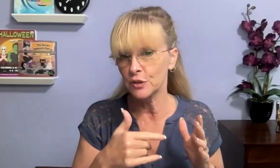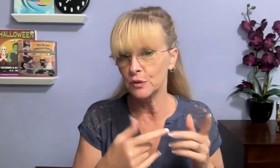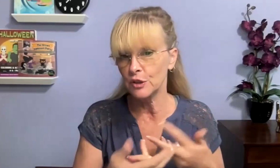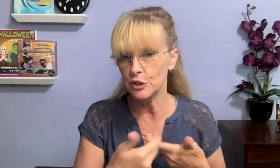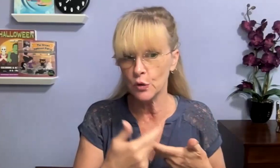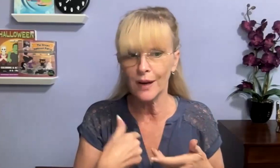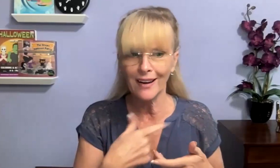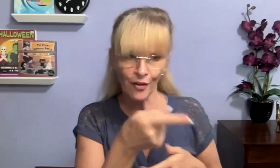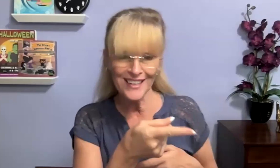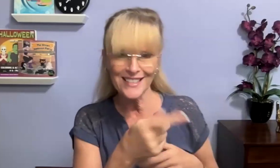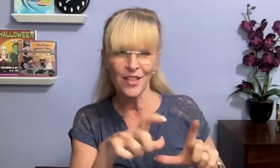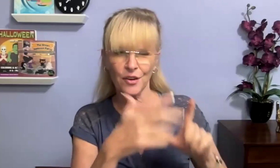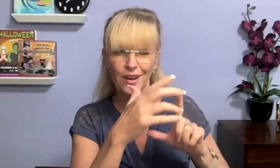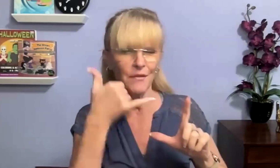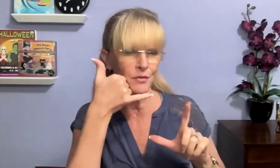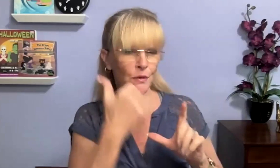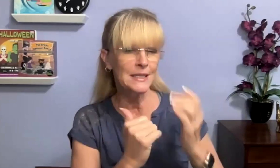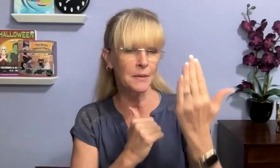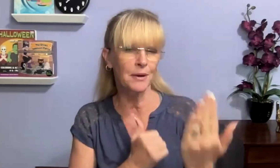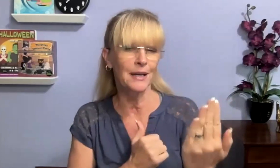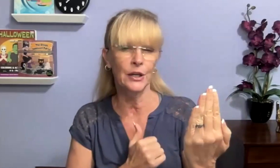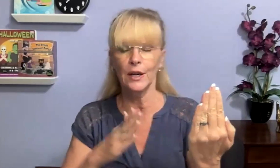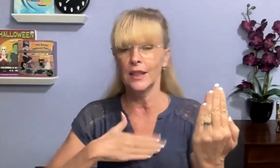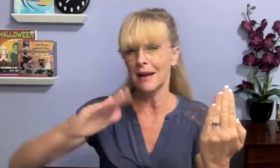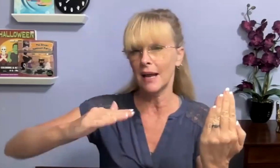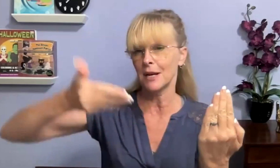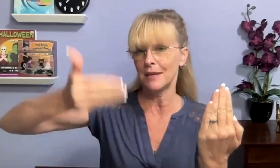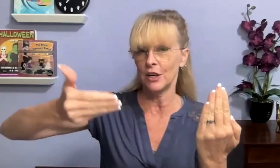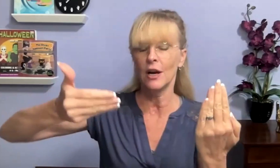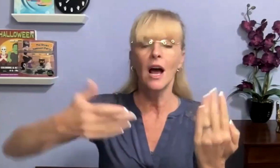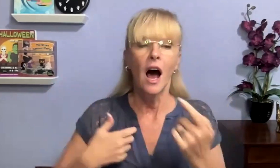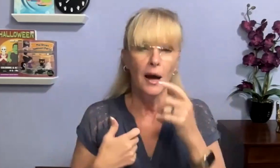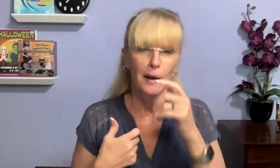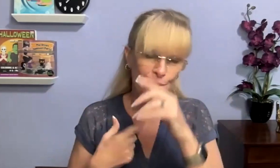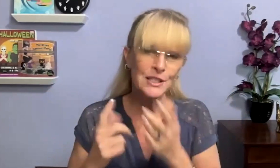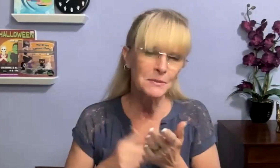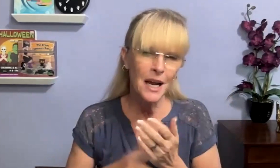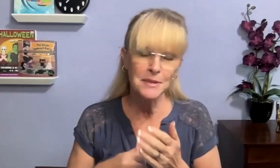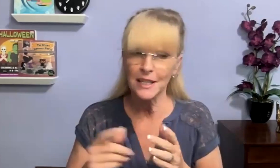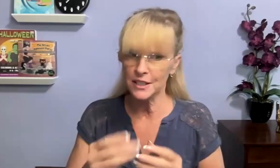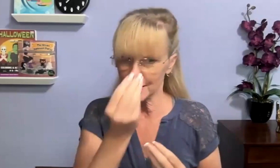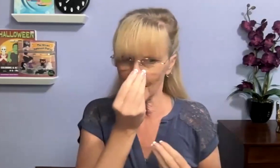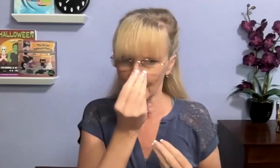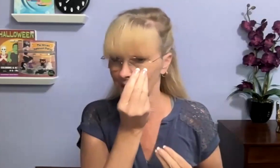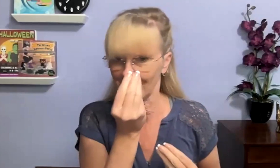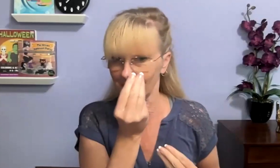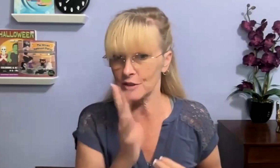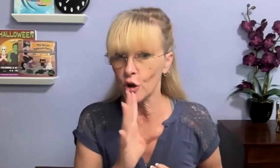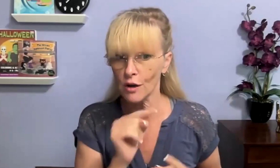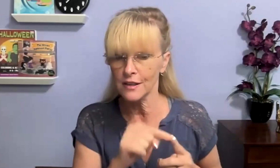to join on this other. I have a phone set up right here, and then my laptop here. So sometimes I talk to